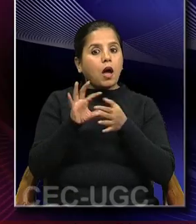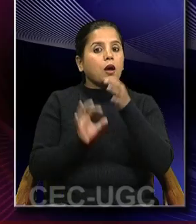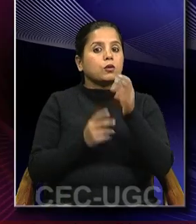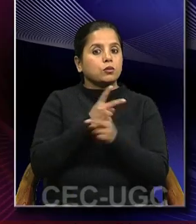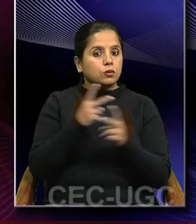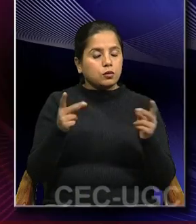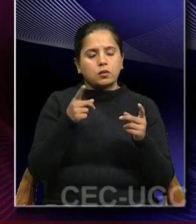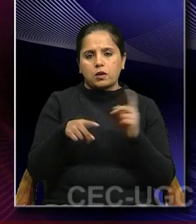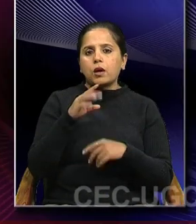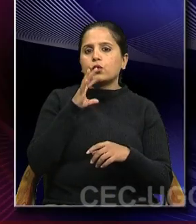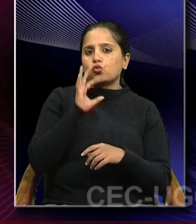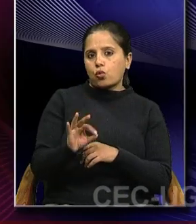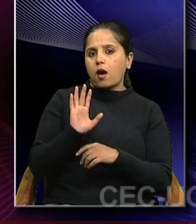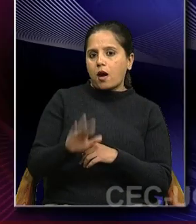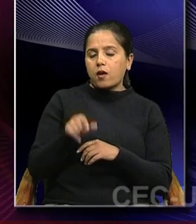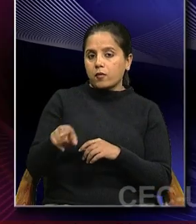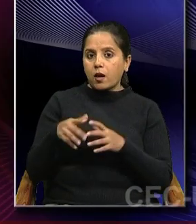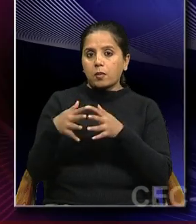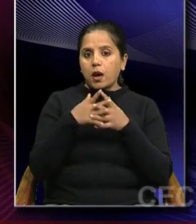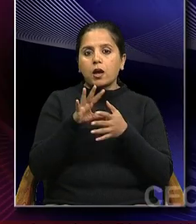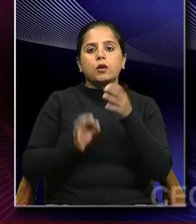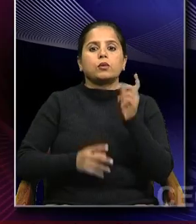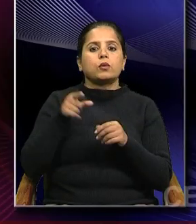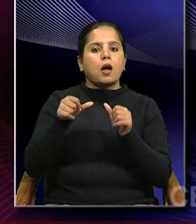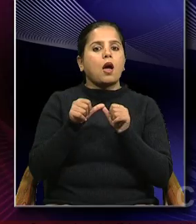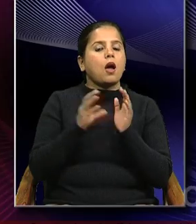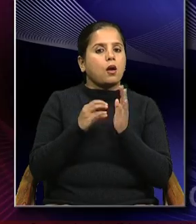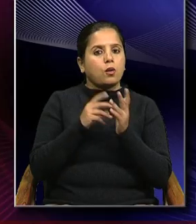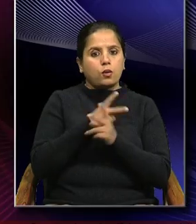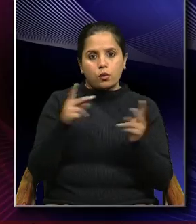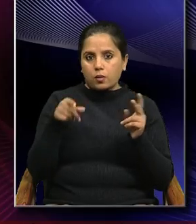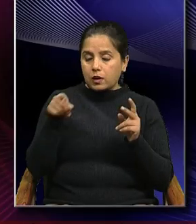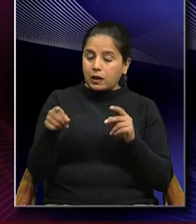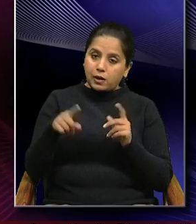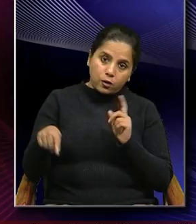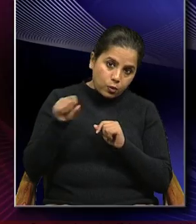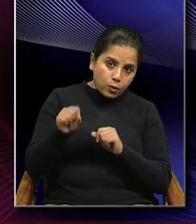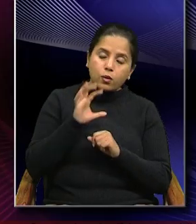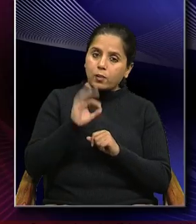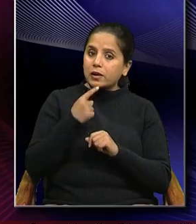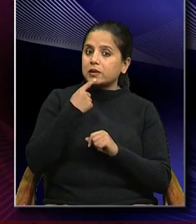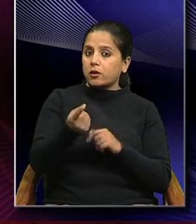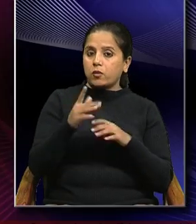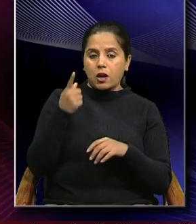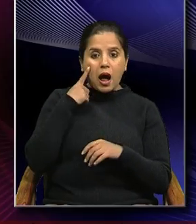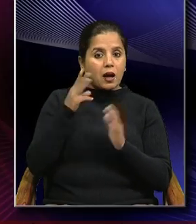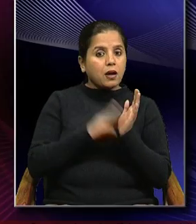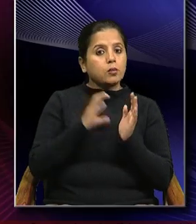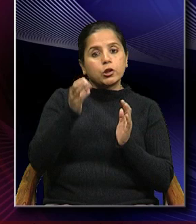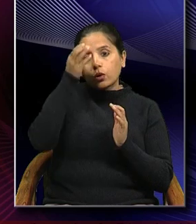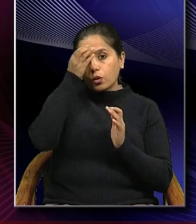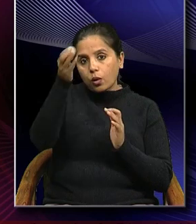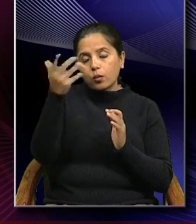Association has actually American Association of Advertising Agencies, it has actually said that IMC is a concept